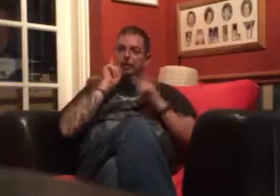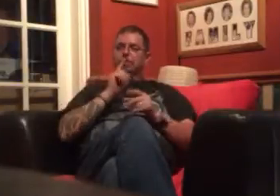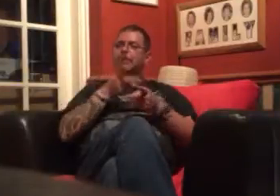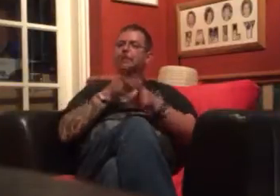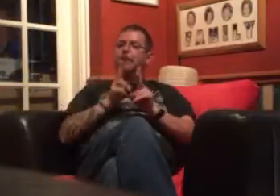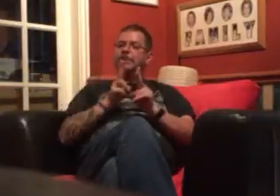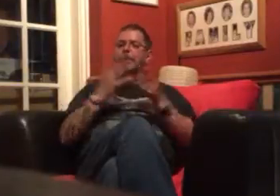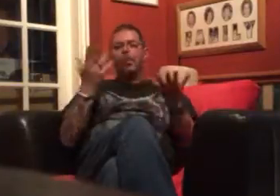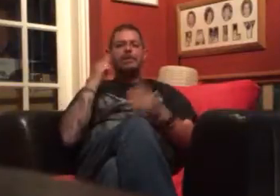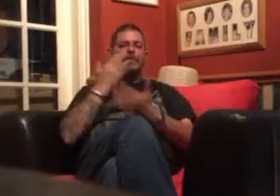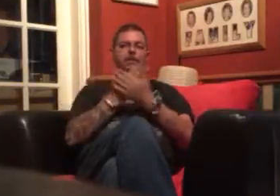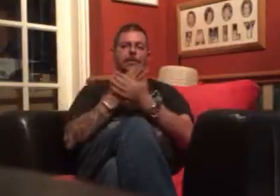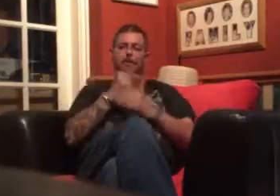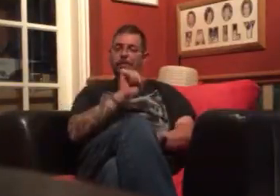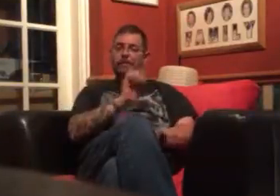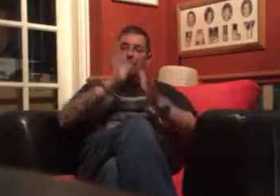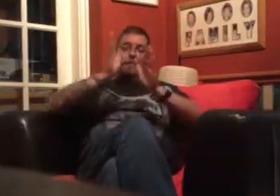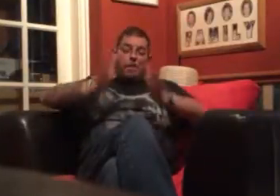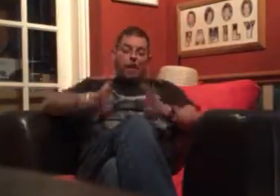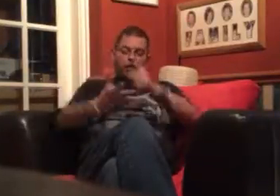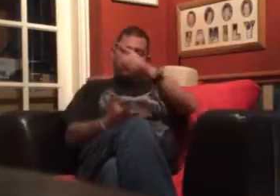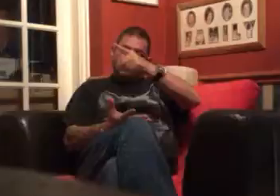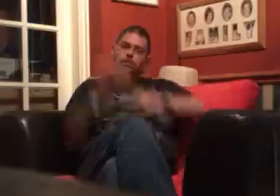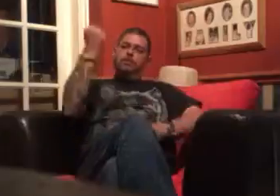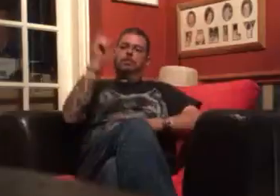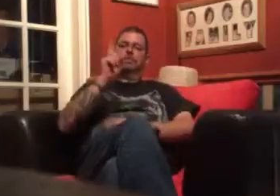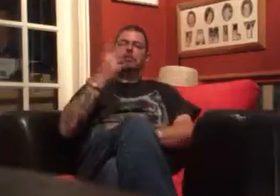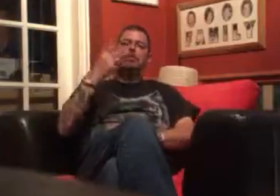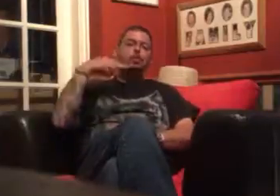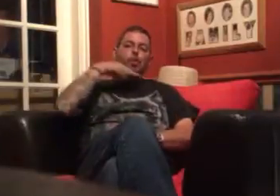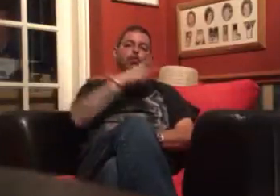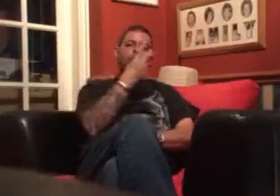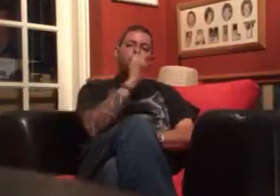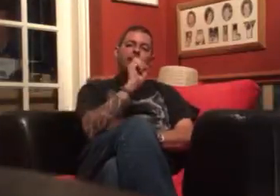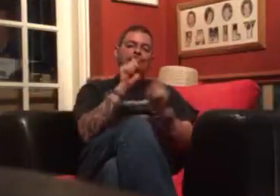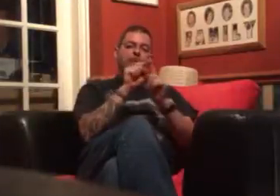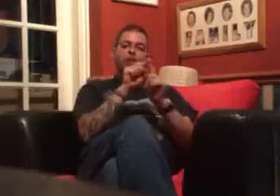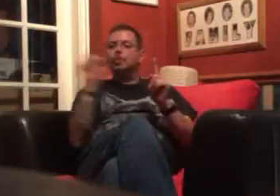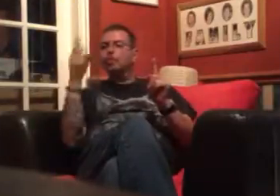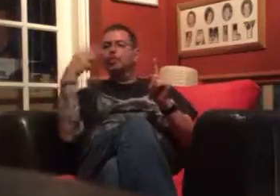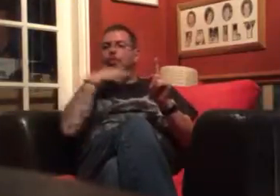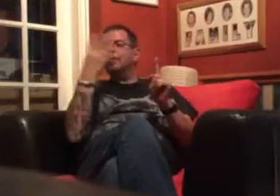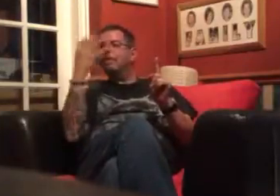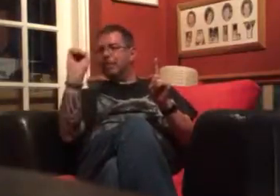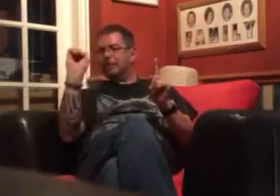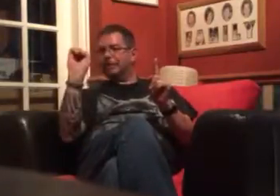at university, obviously interpreting or deaf studies, they must meet the requirement of 220 to